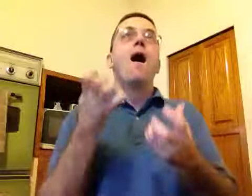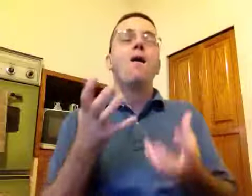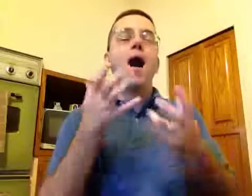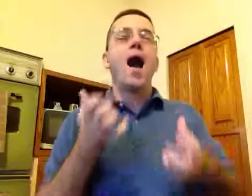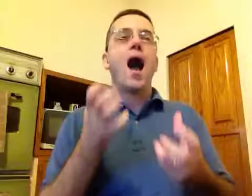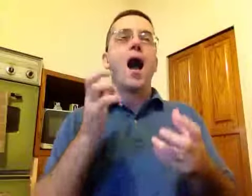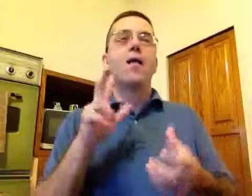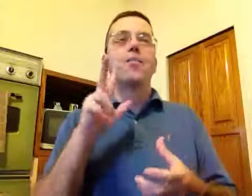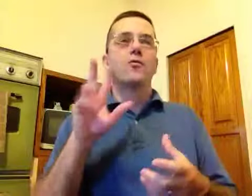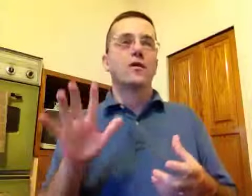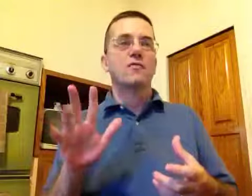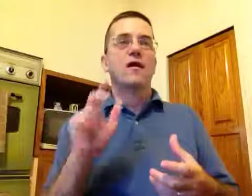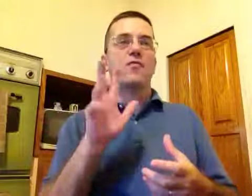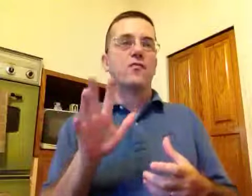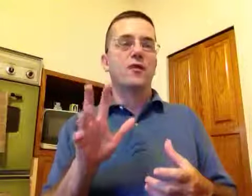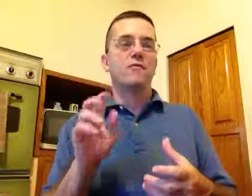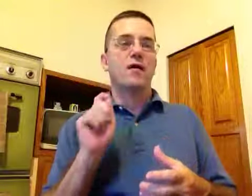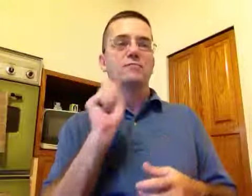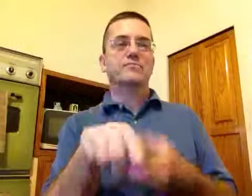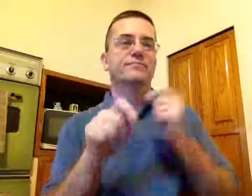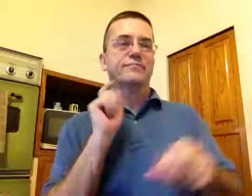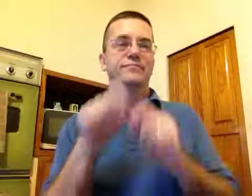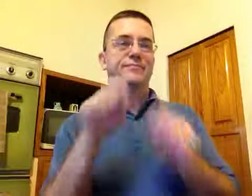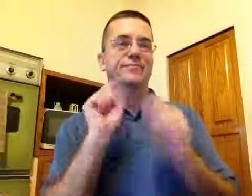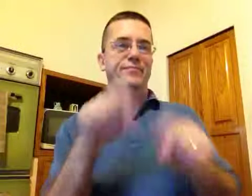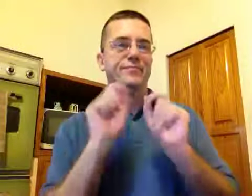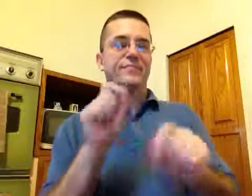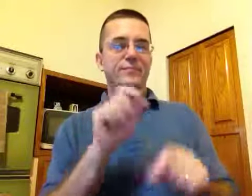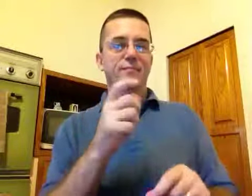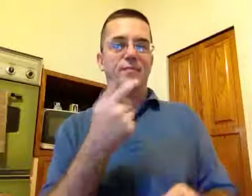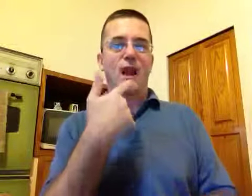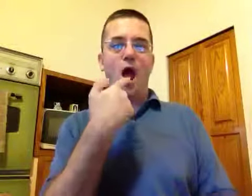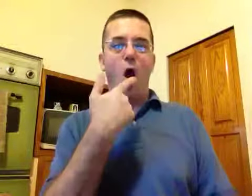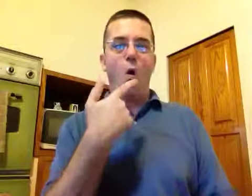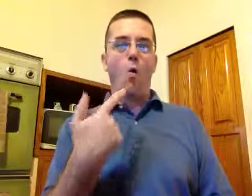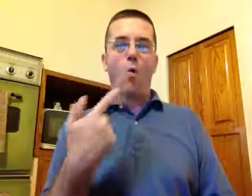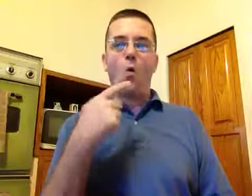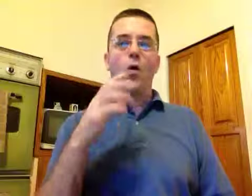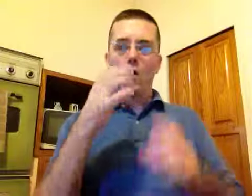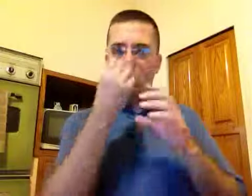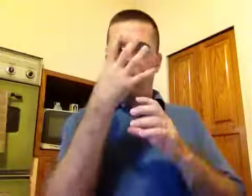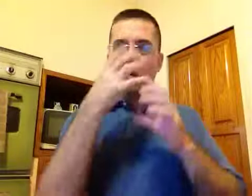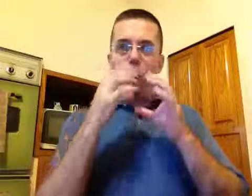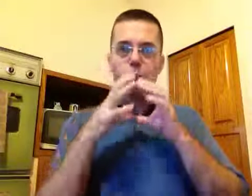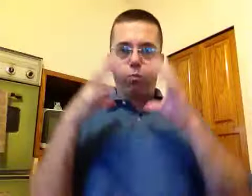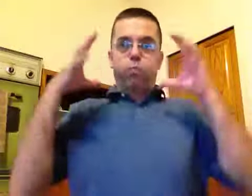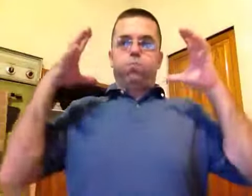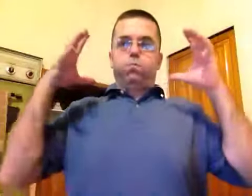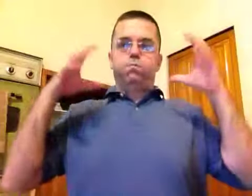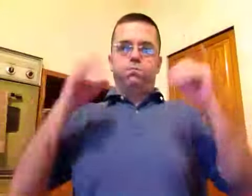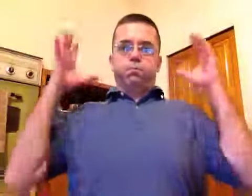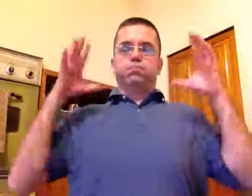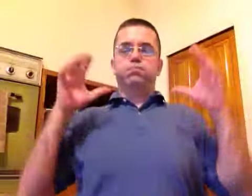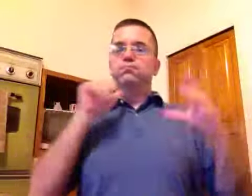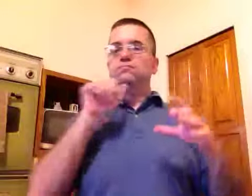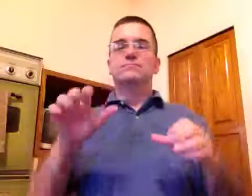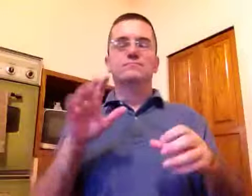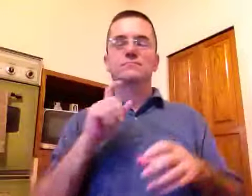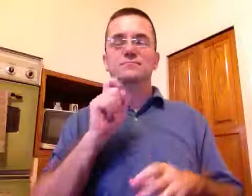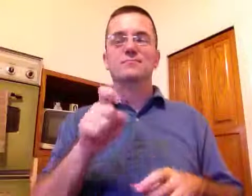$35 later still hadn't put enough water in the clown's mouth or whatever had to happen, to get a $2 stuffed dog. But it's good. It's good to learn